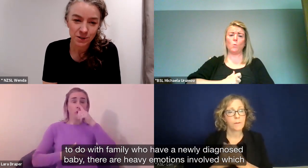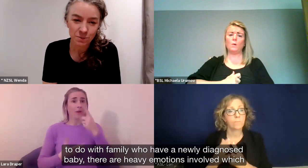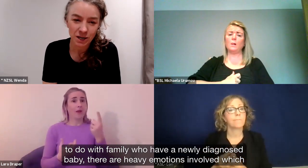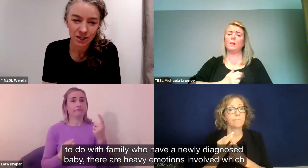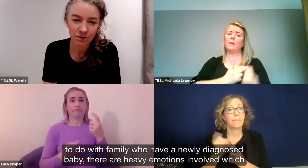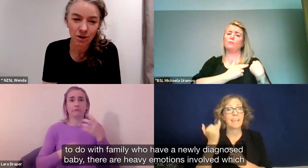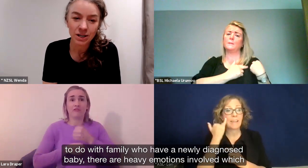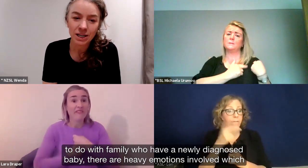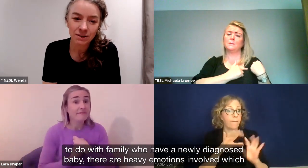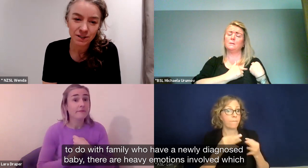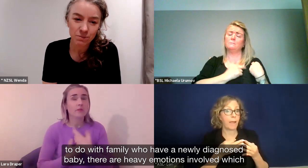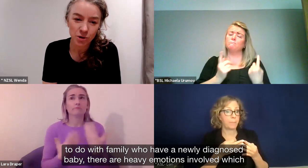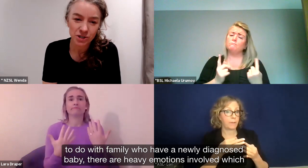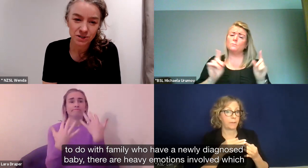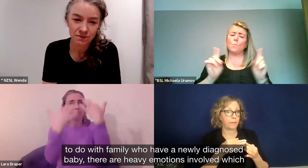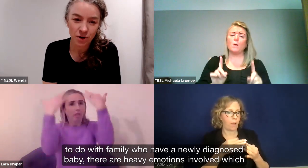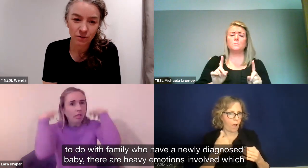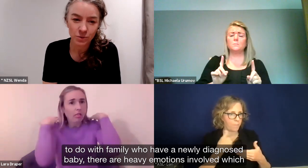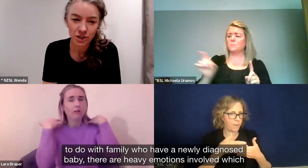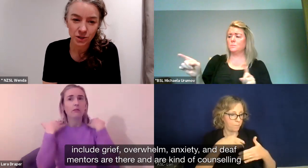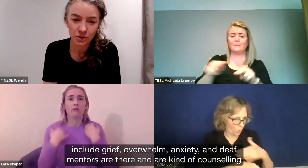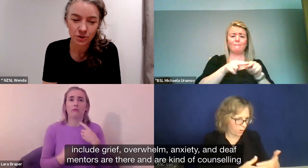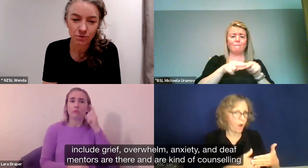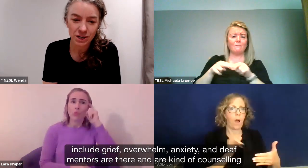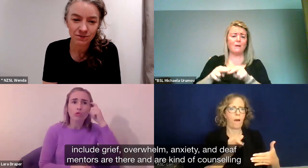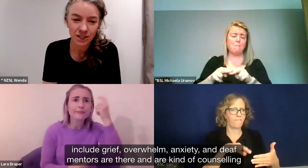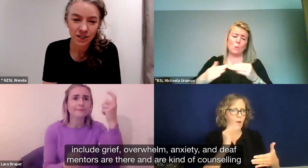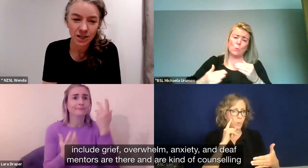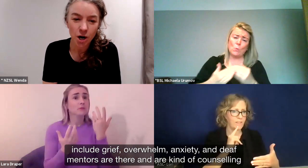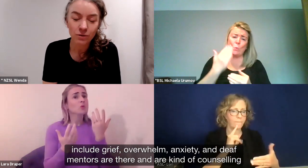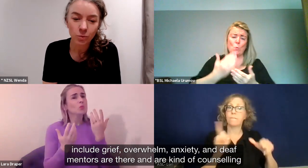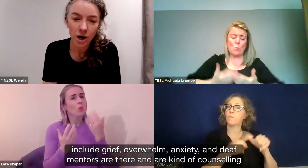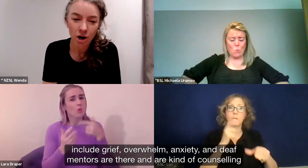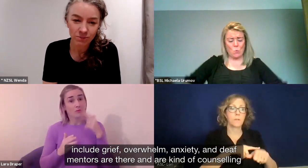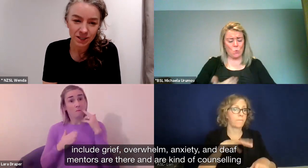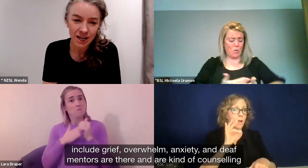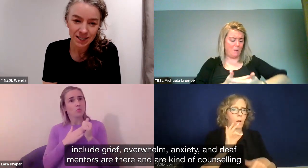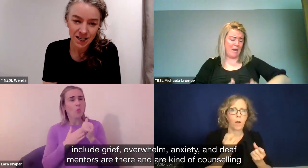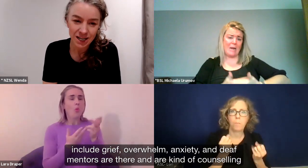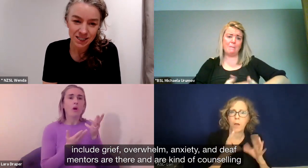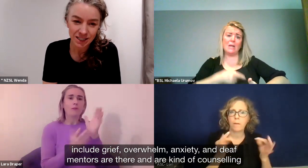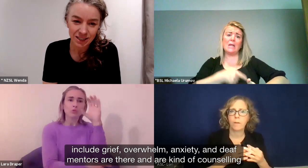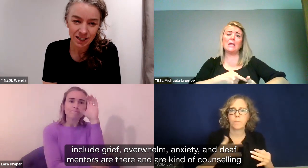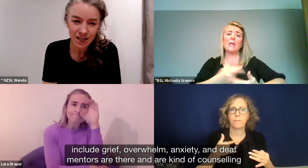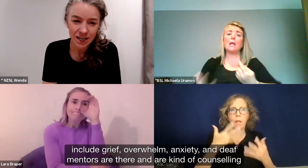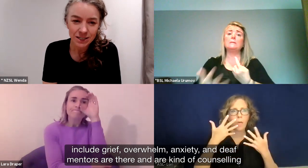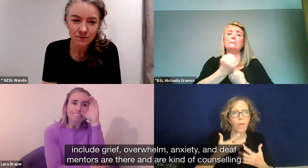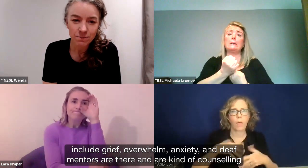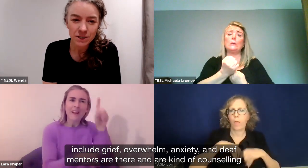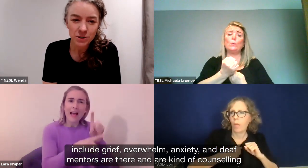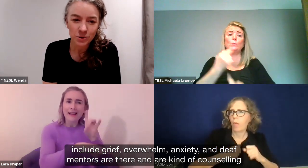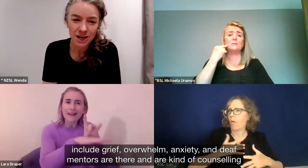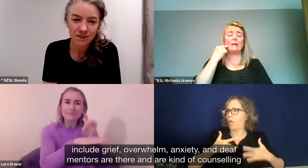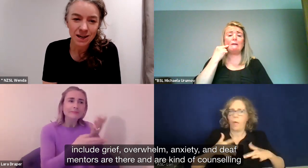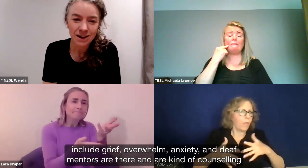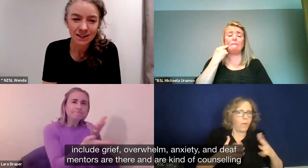diagnosed baby. There are heavy emotions involved which include grief, overwhelm, anxiety and deaf